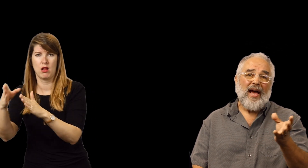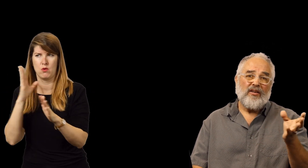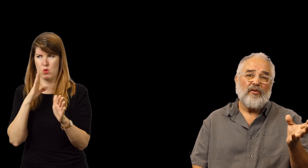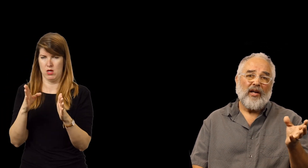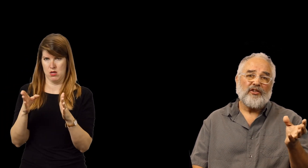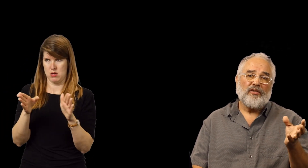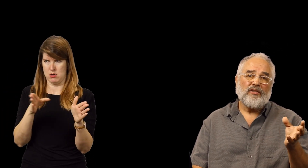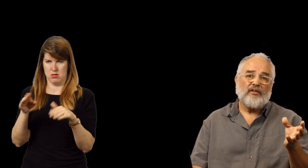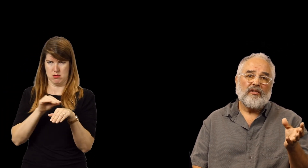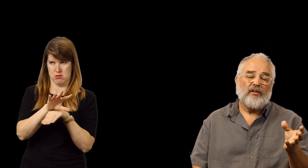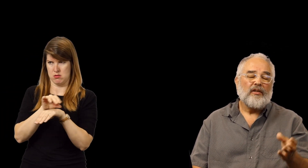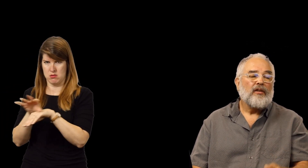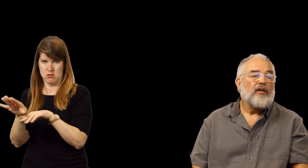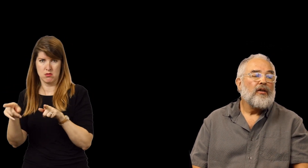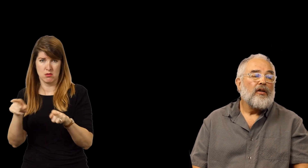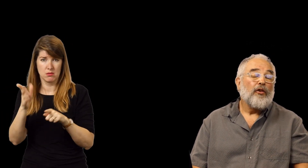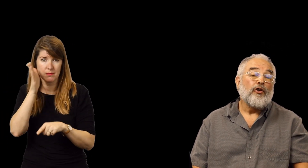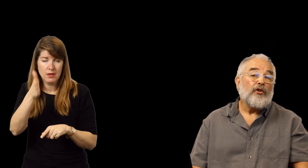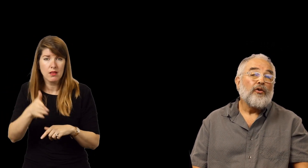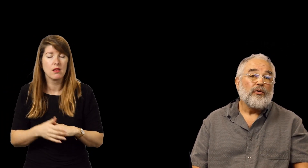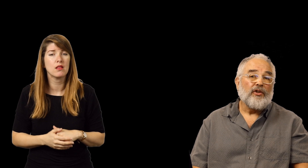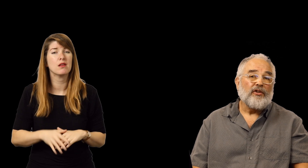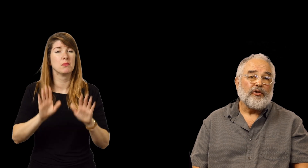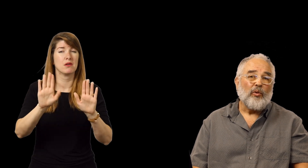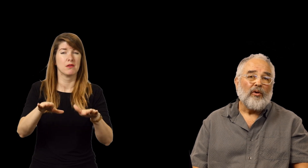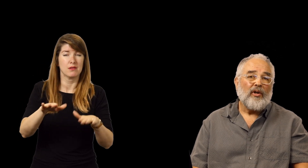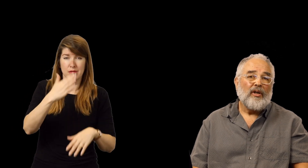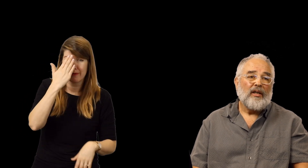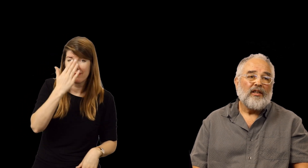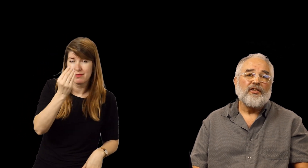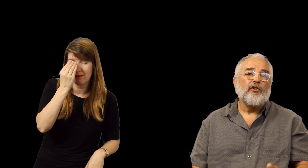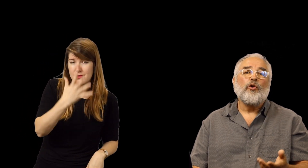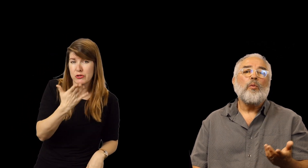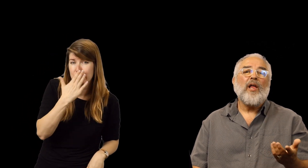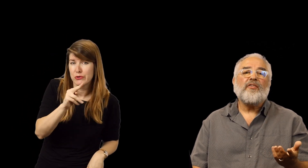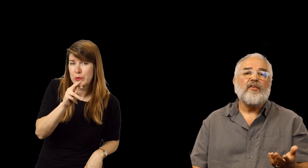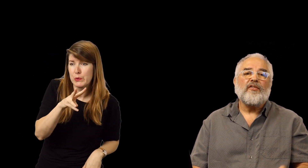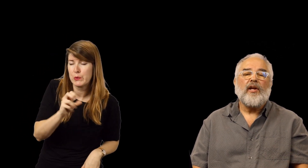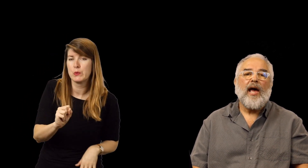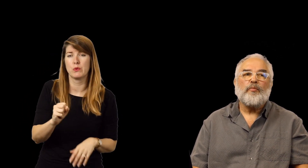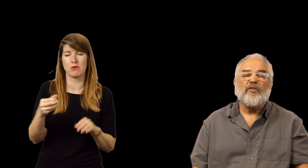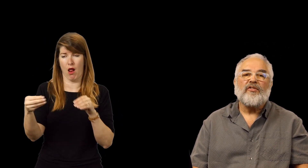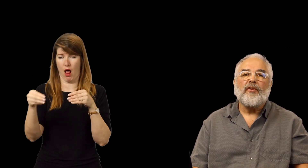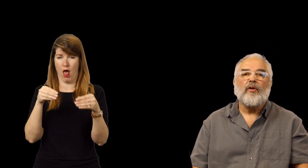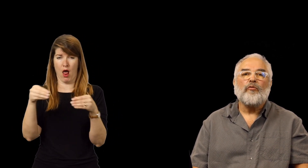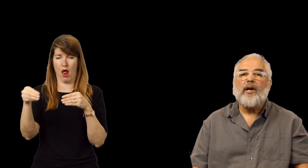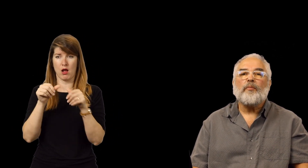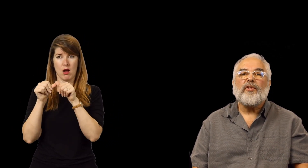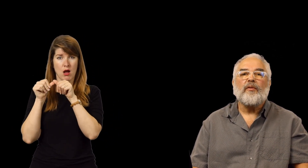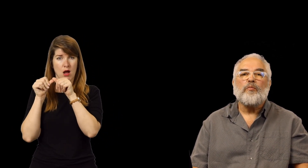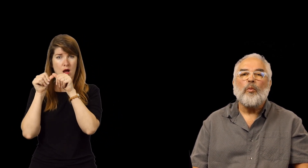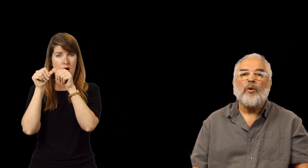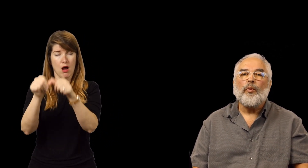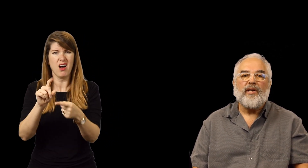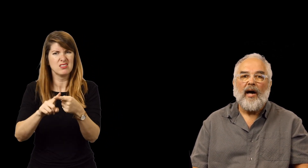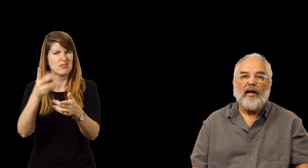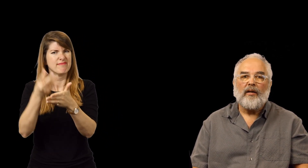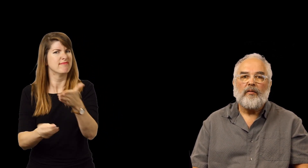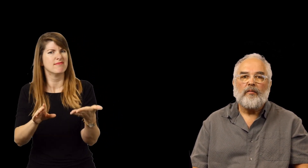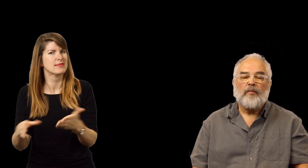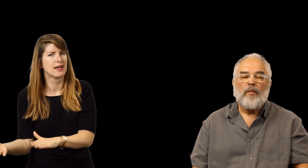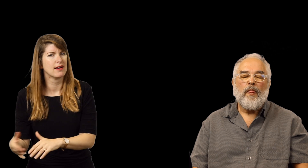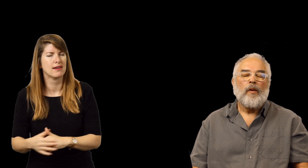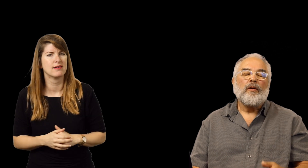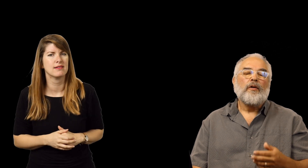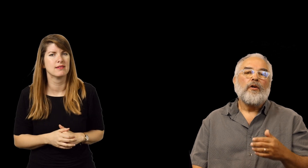in bad directions. The good news of the story is that neuroplasticity happens right up to the moment we die.